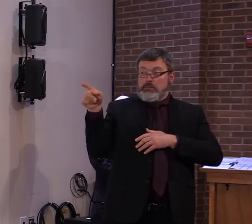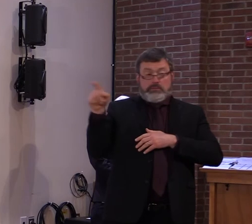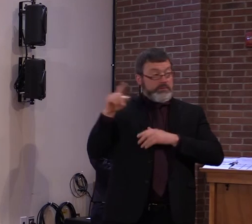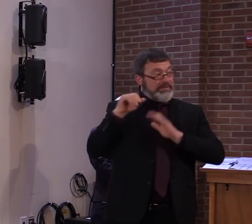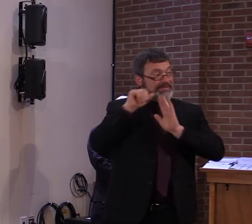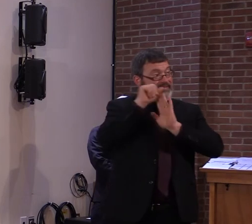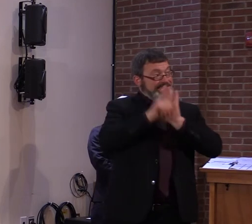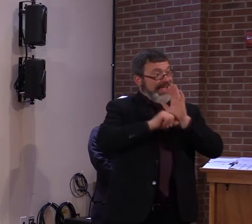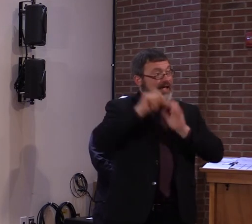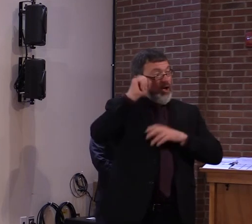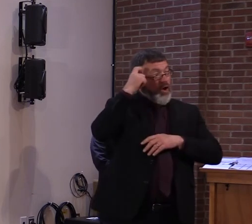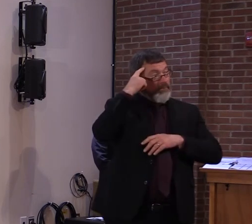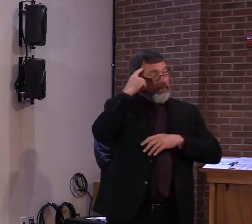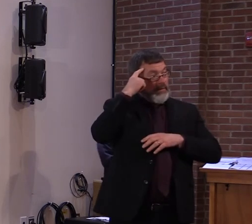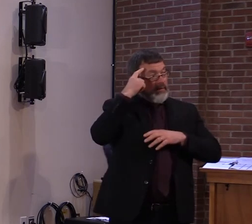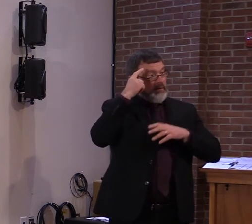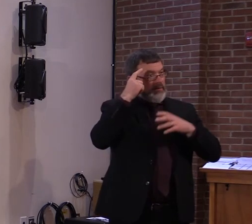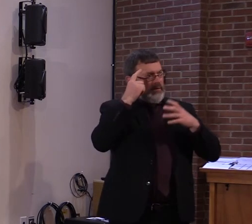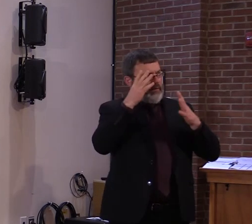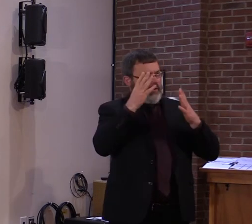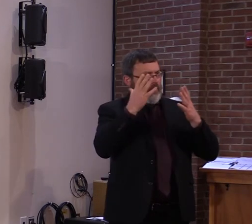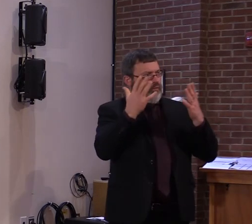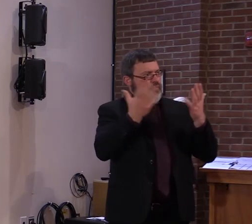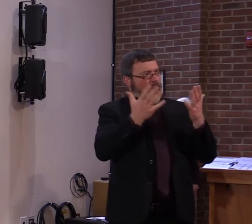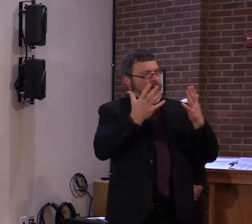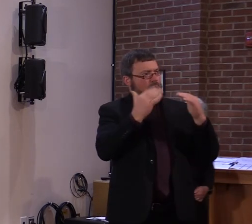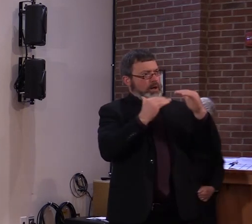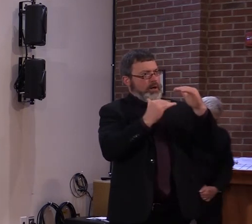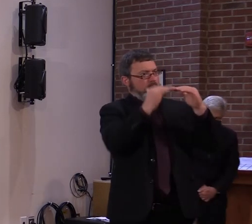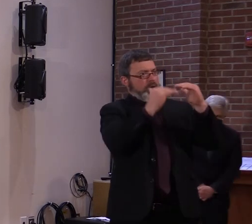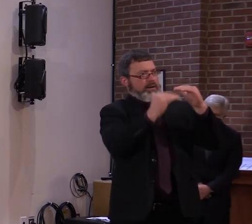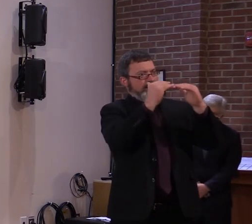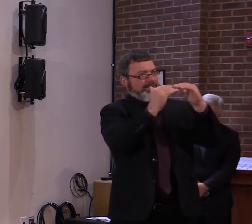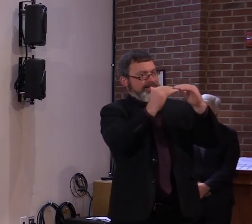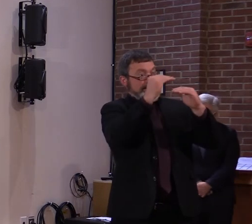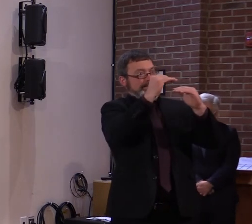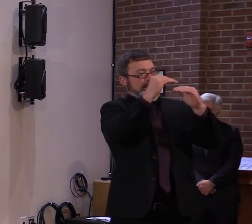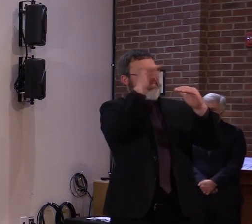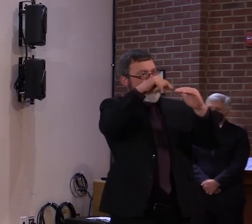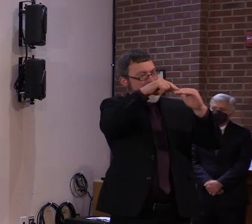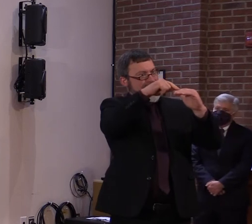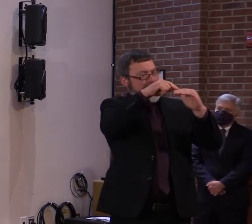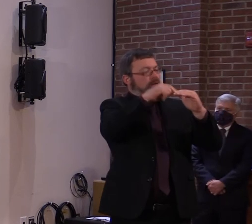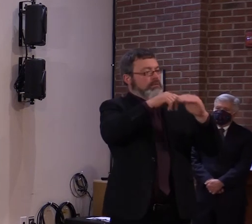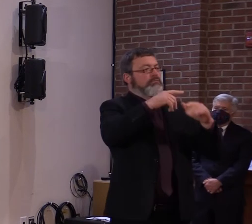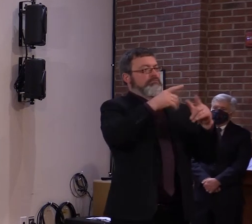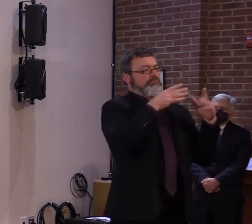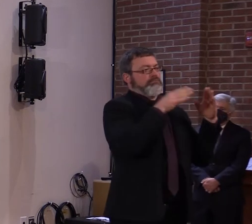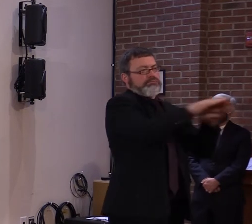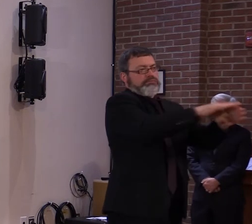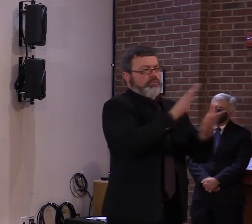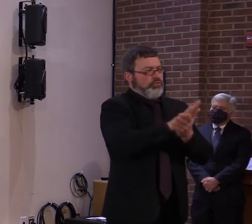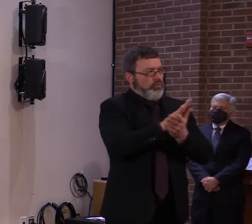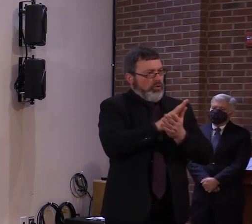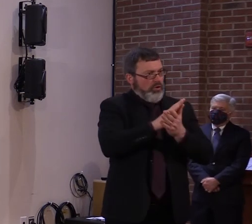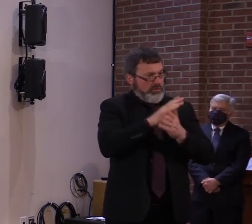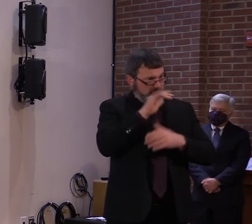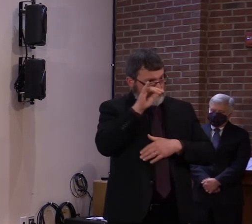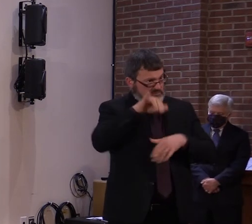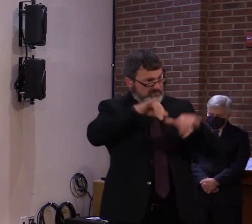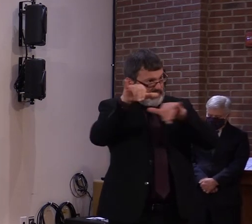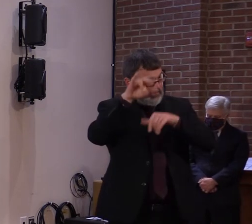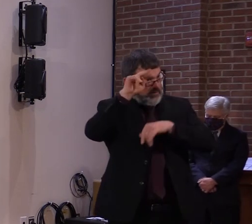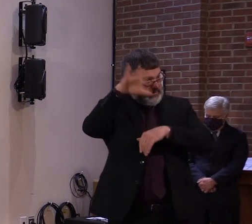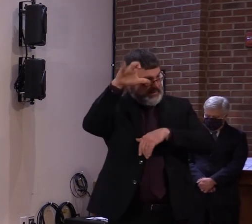community transmission would be considered too high to keep schools open? There's obviously